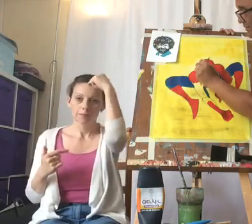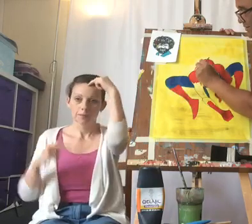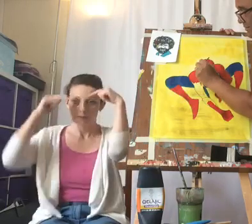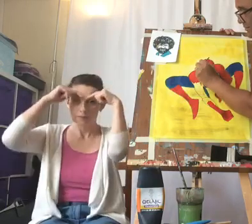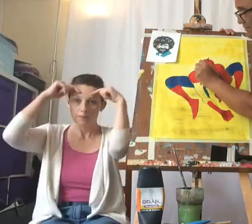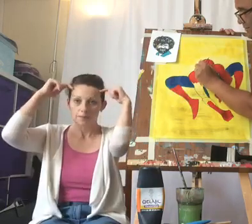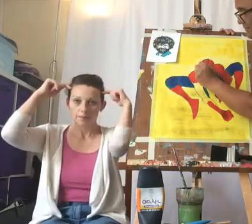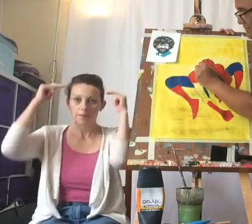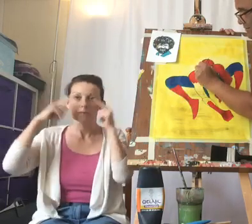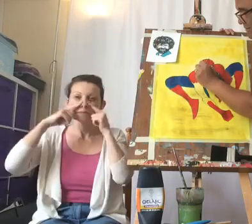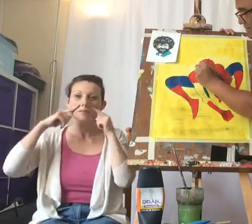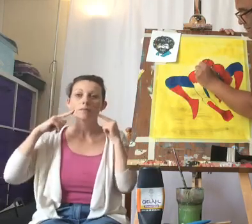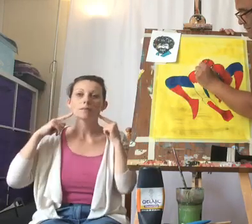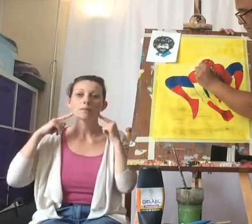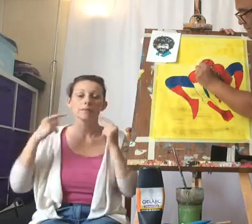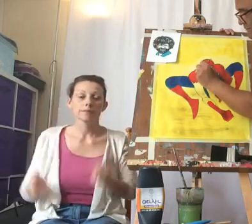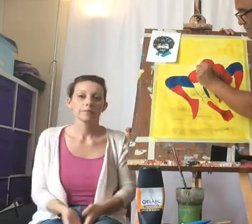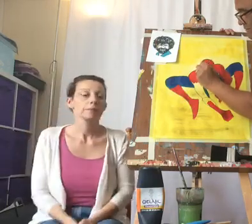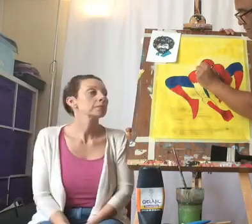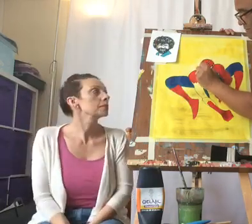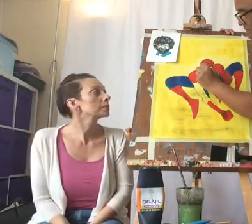There.